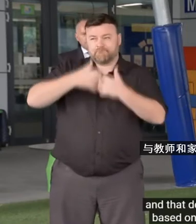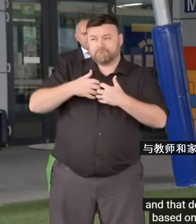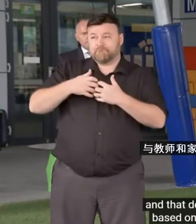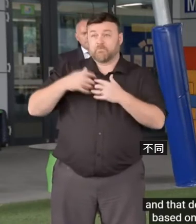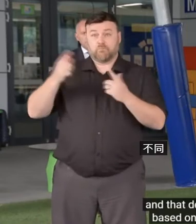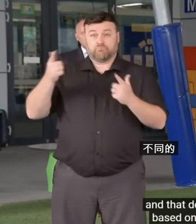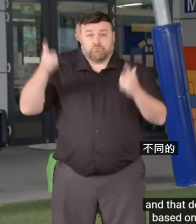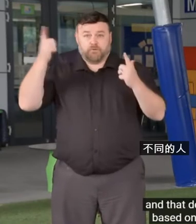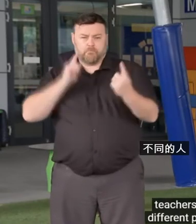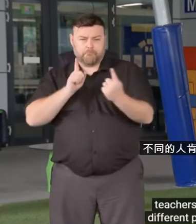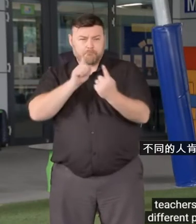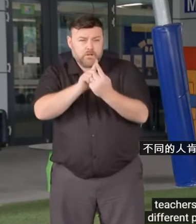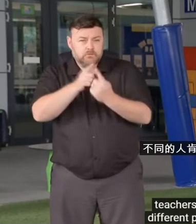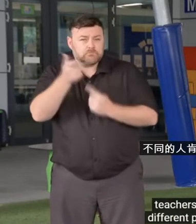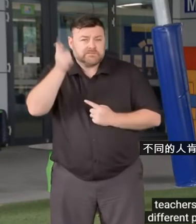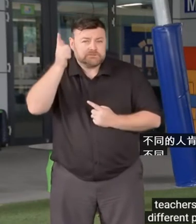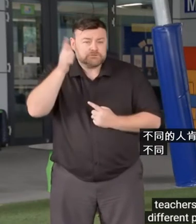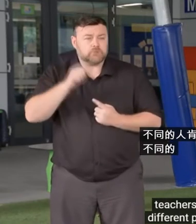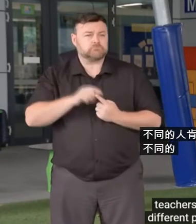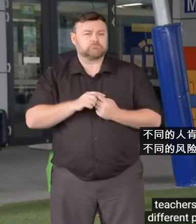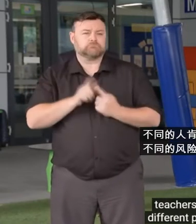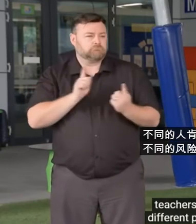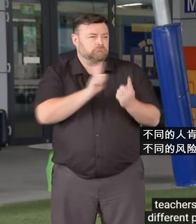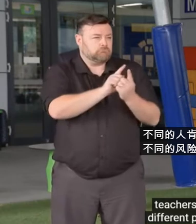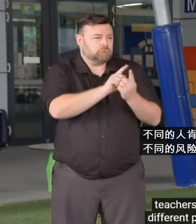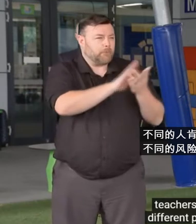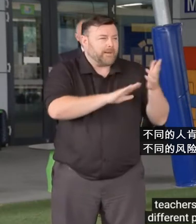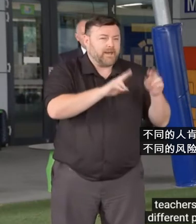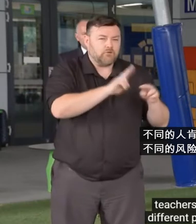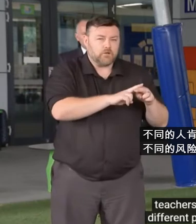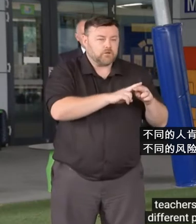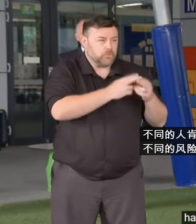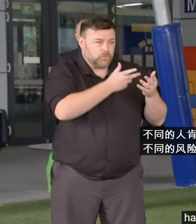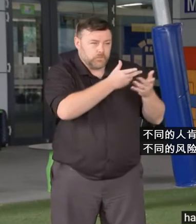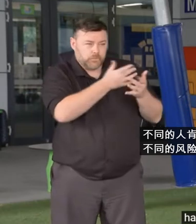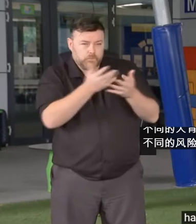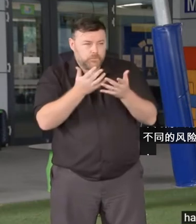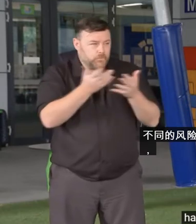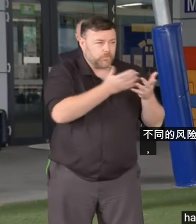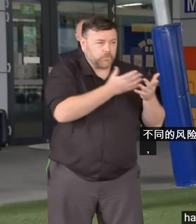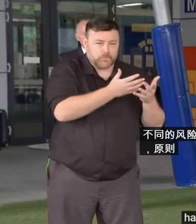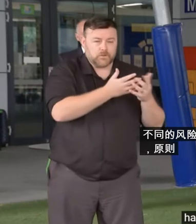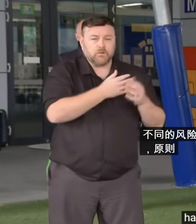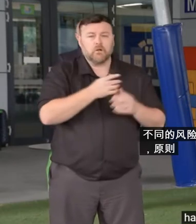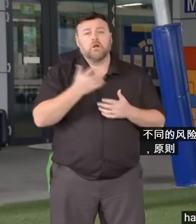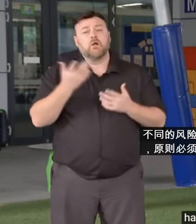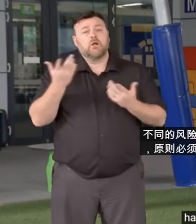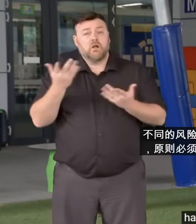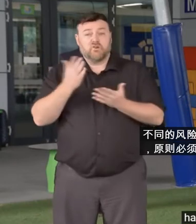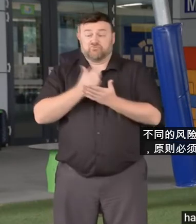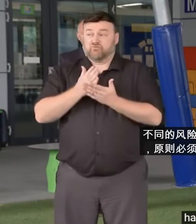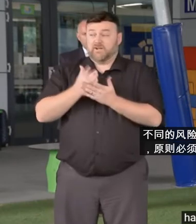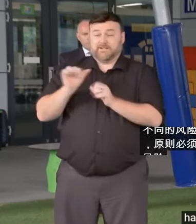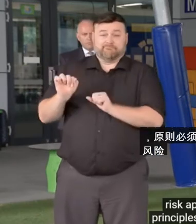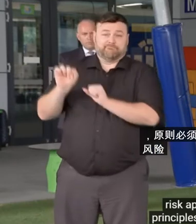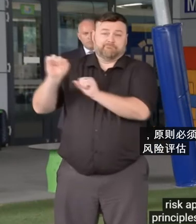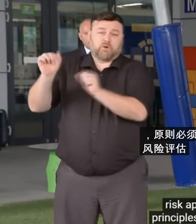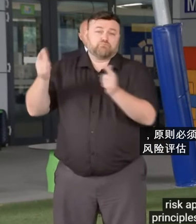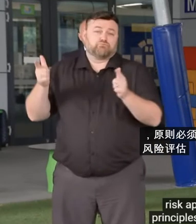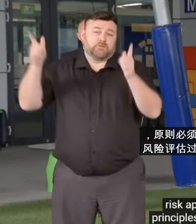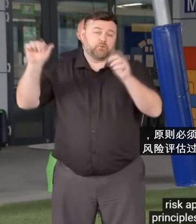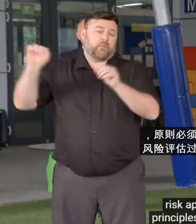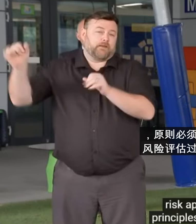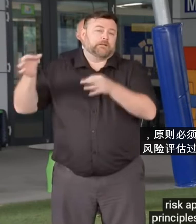parents. Different people will certainly have different risk appetites. And the principals will have to run a